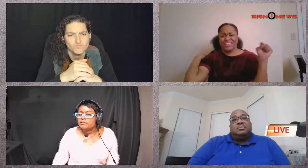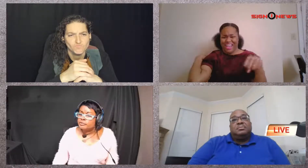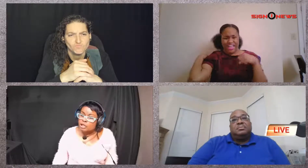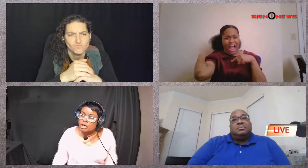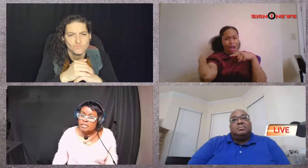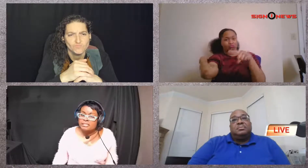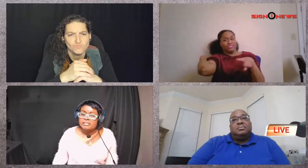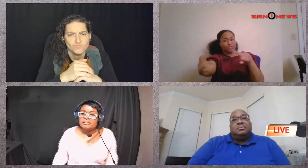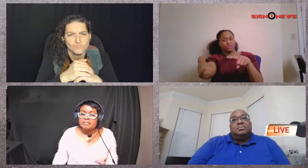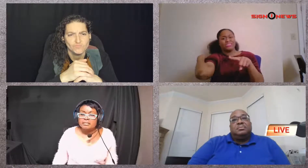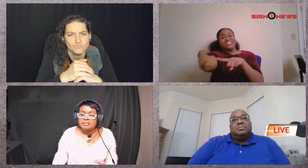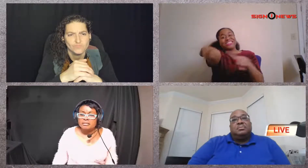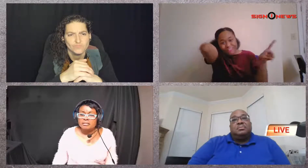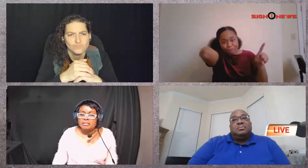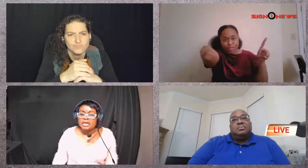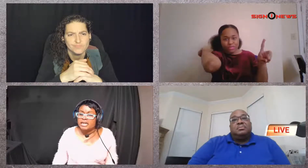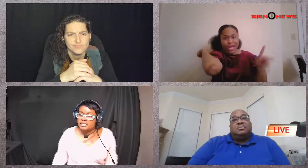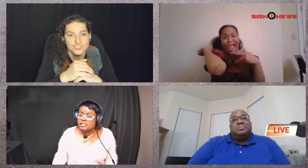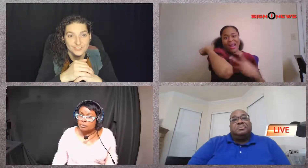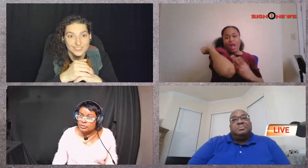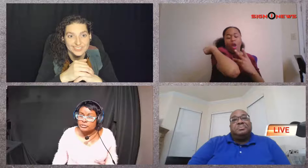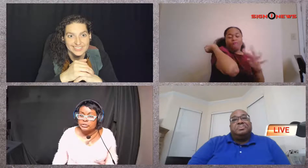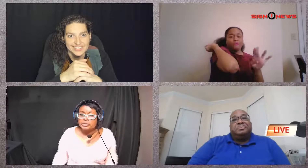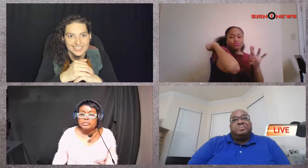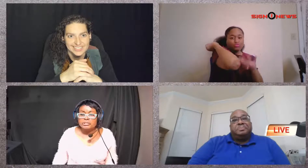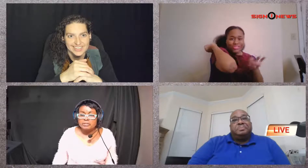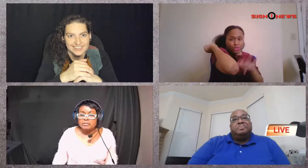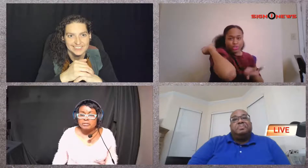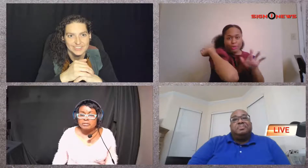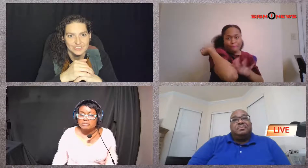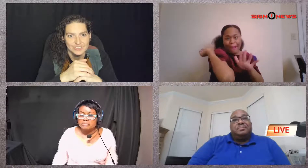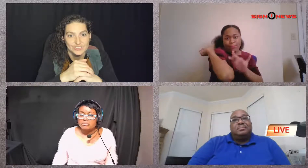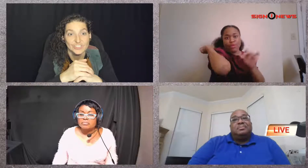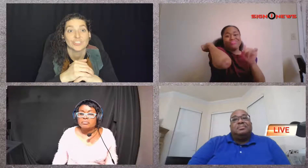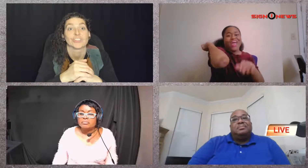taught me about different laws. And I did some research.